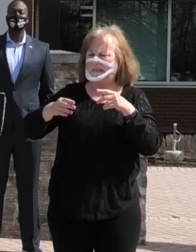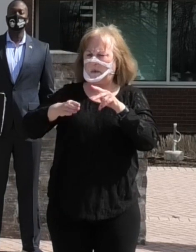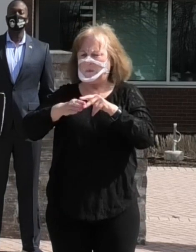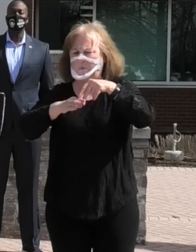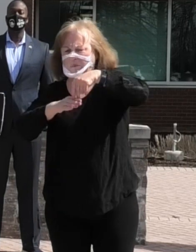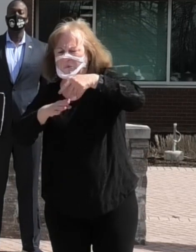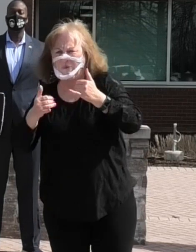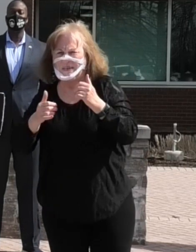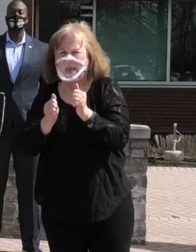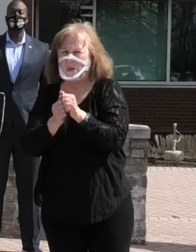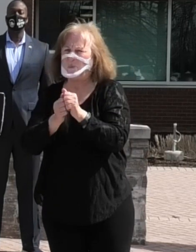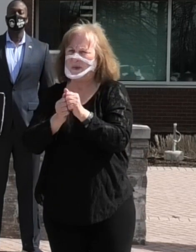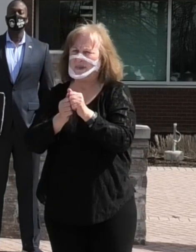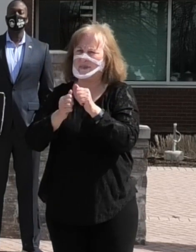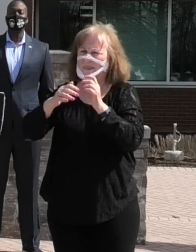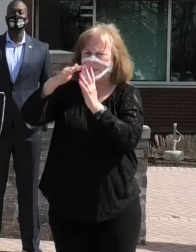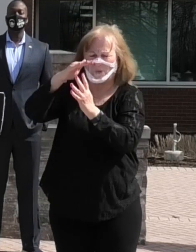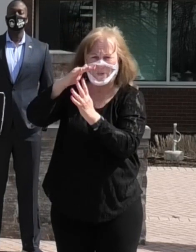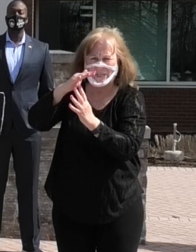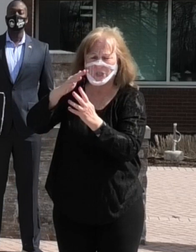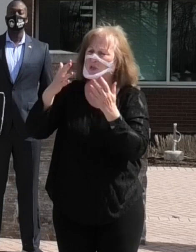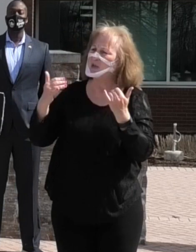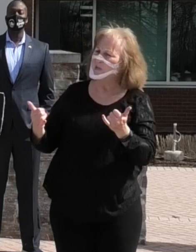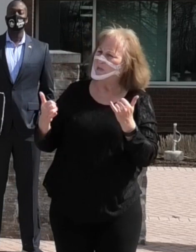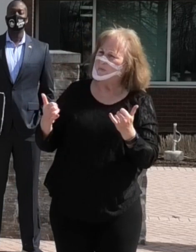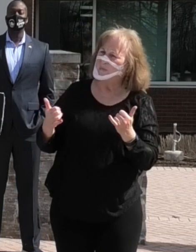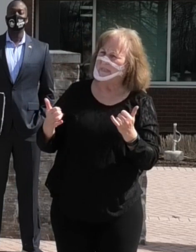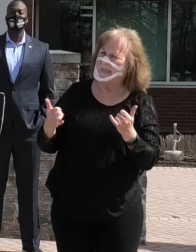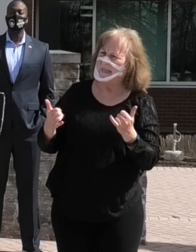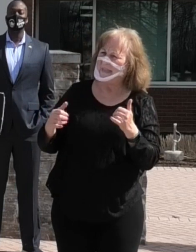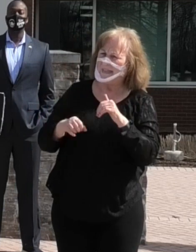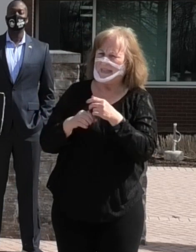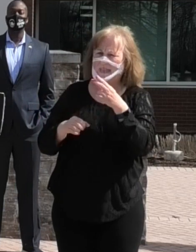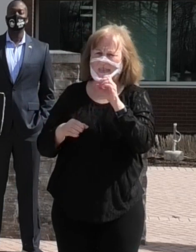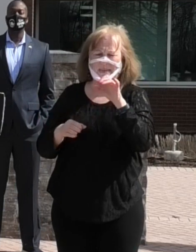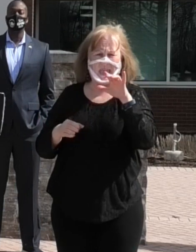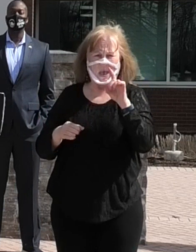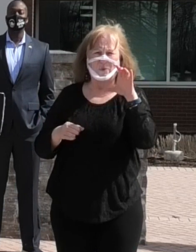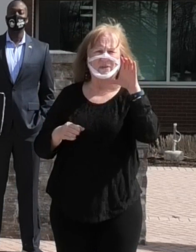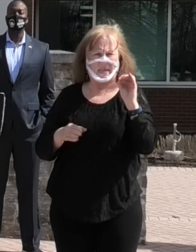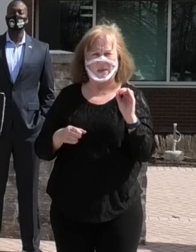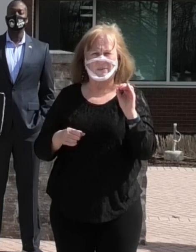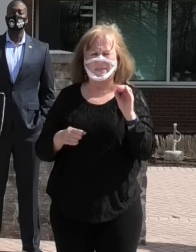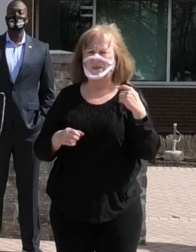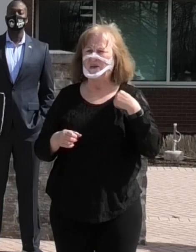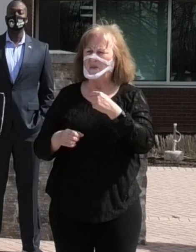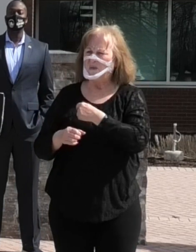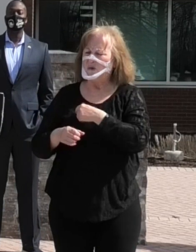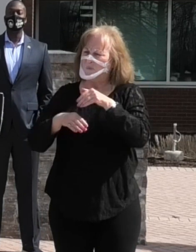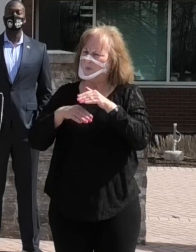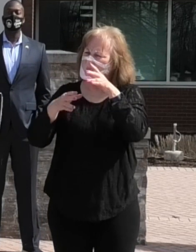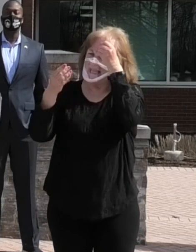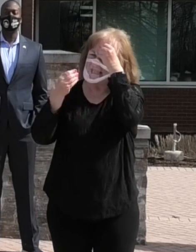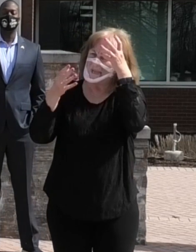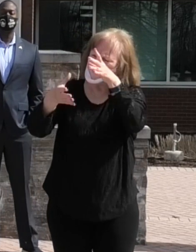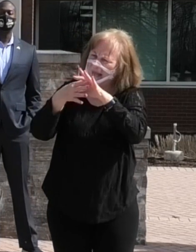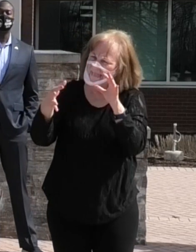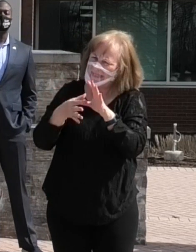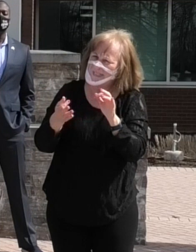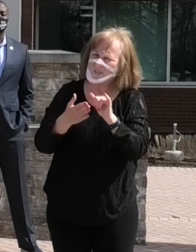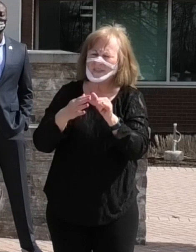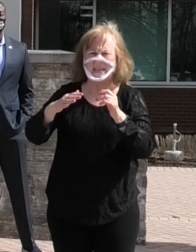in immigration. Today, in Howard County, we are sending a message